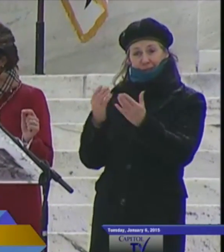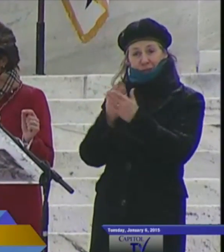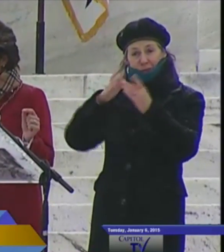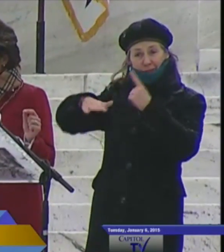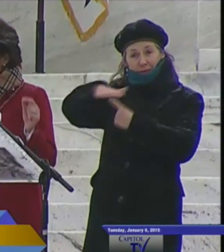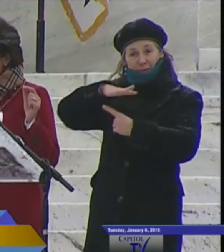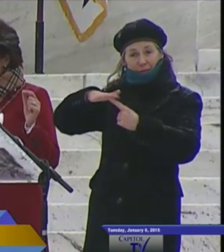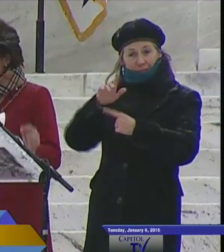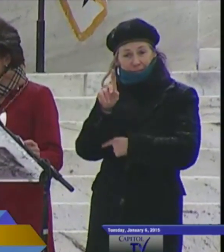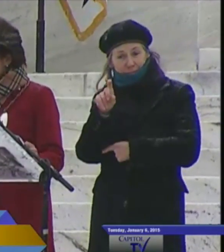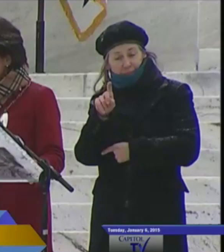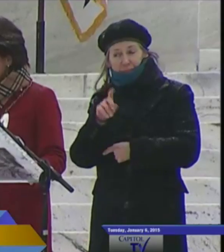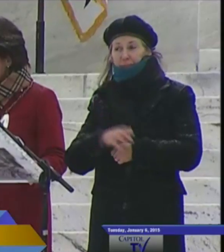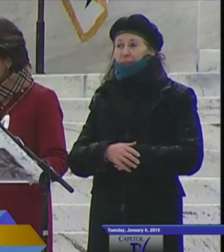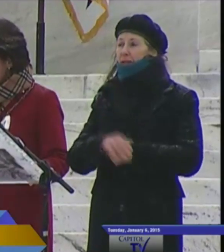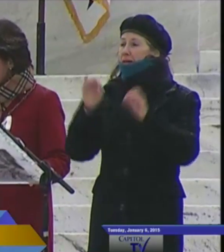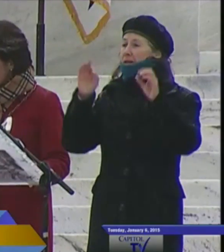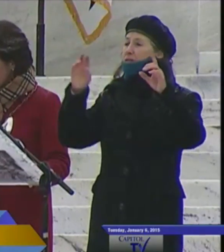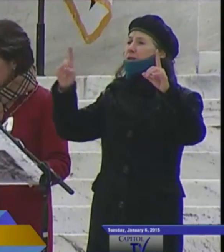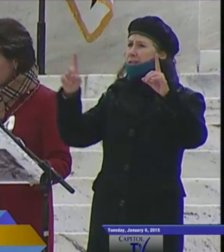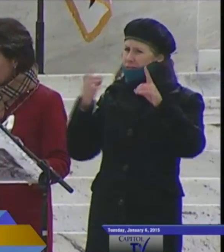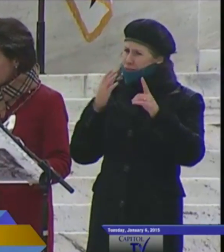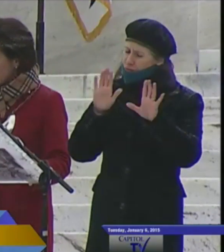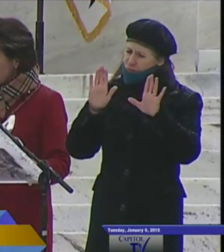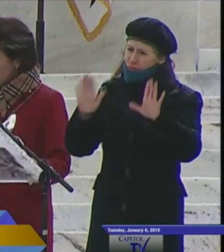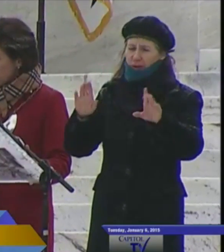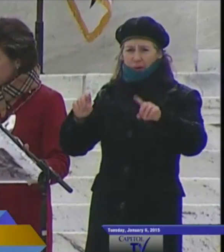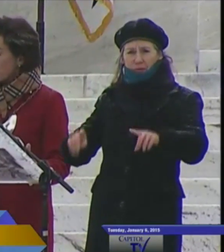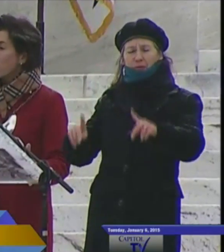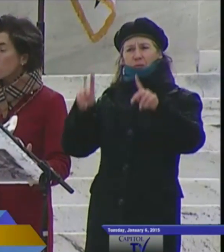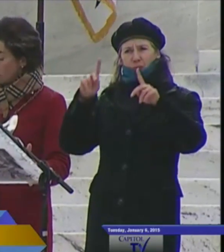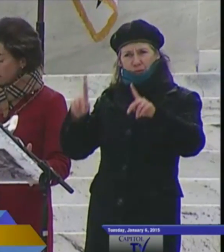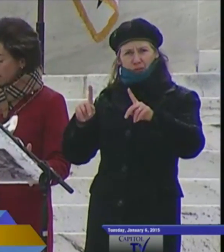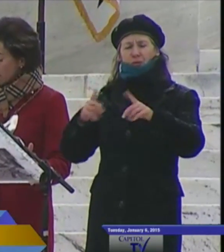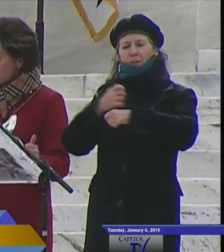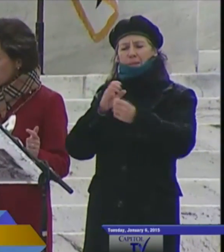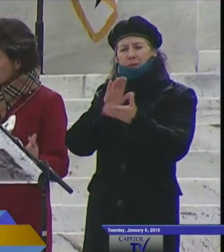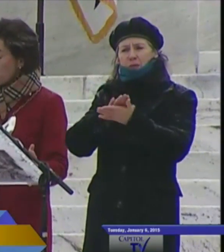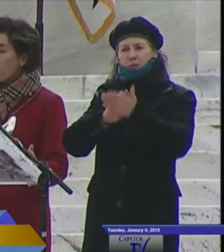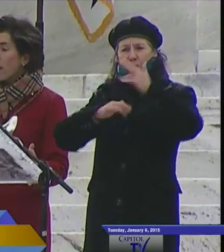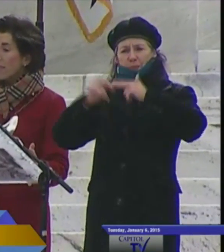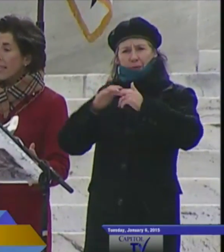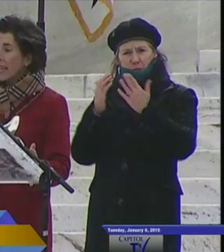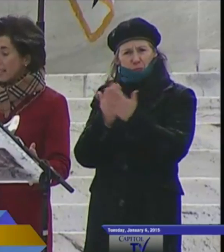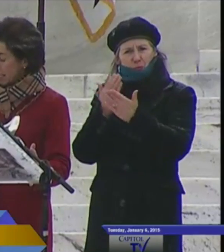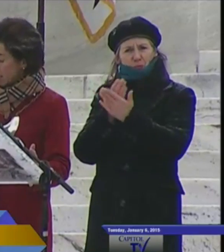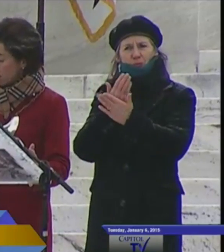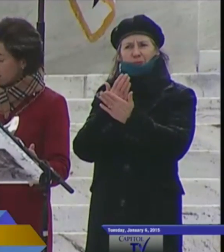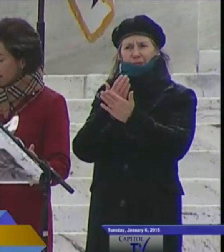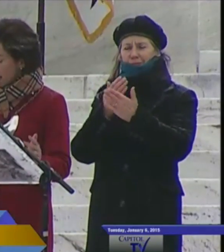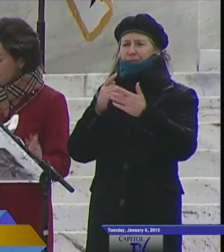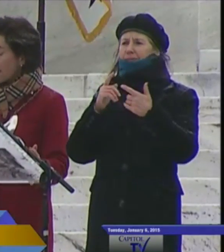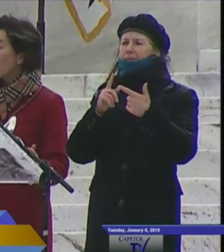environment? Education is a ladder of opportunity, so we need to modernize our school buildings, support our dedicated